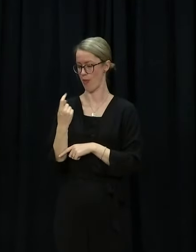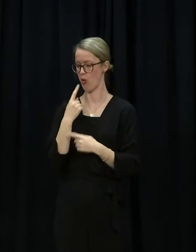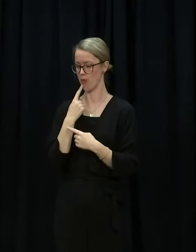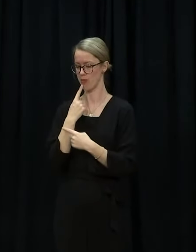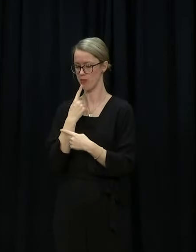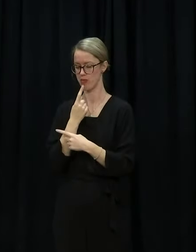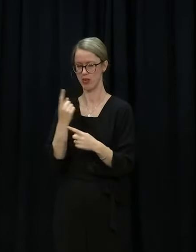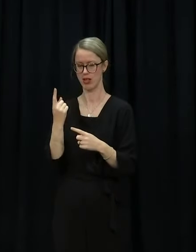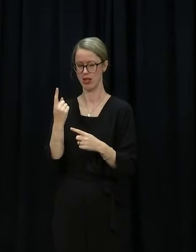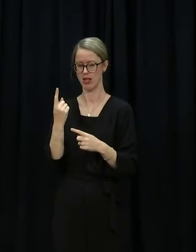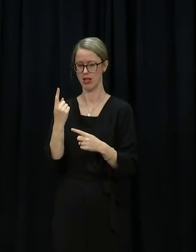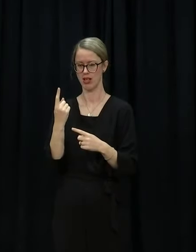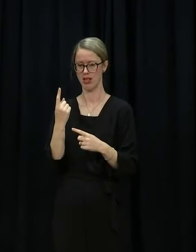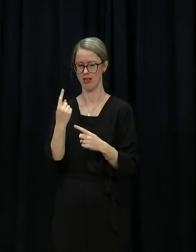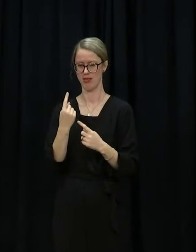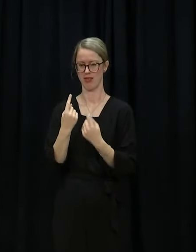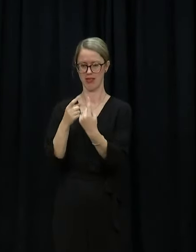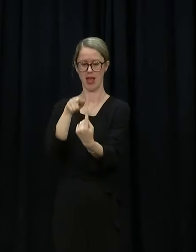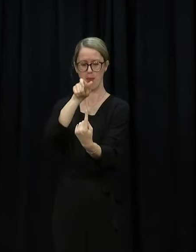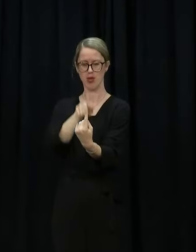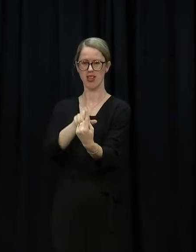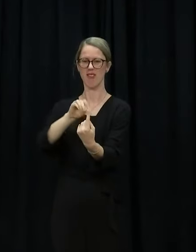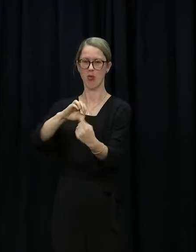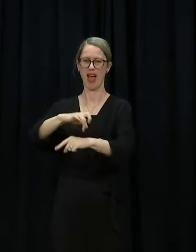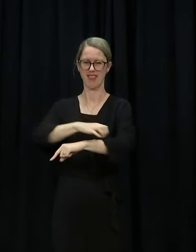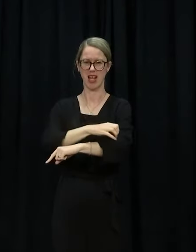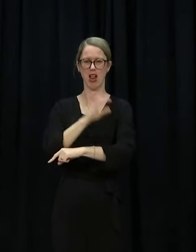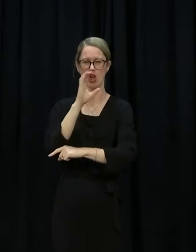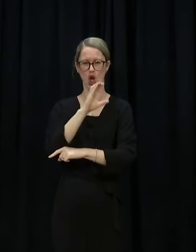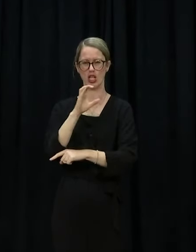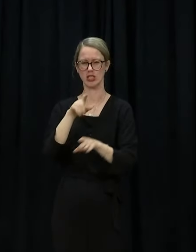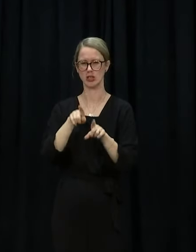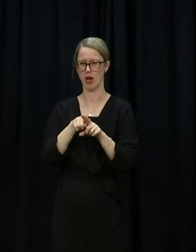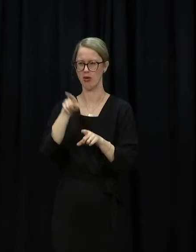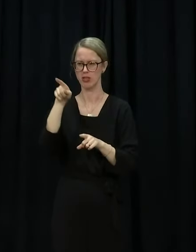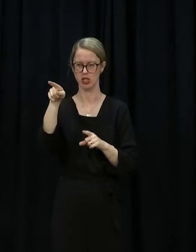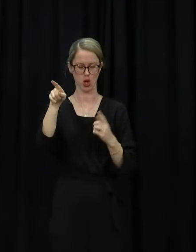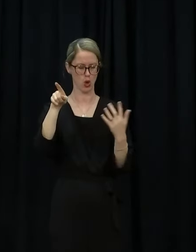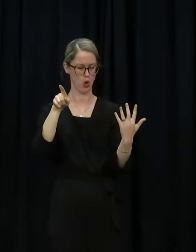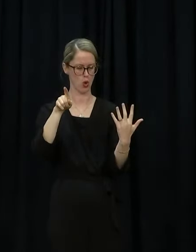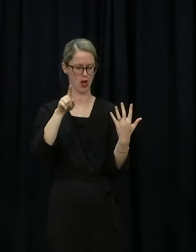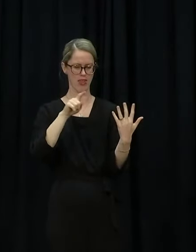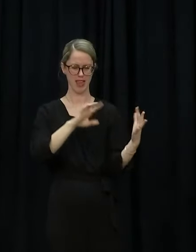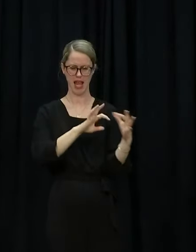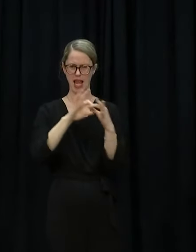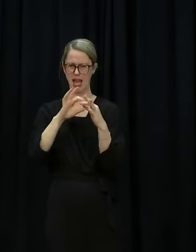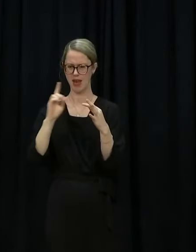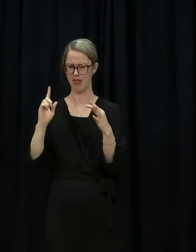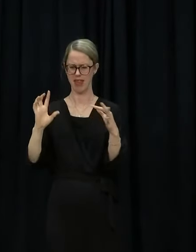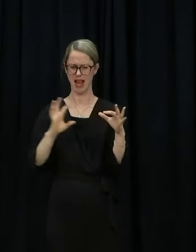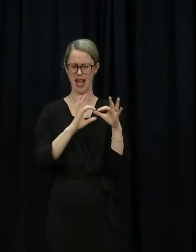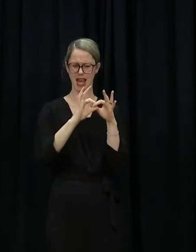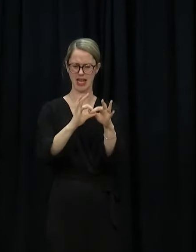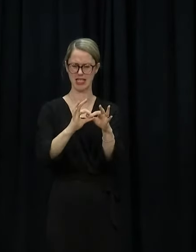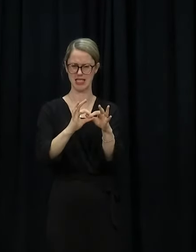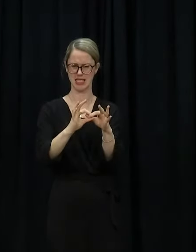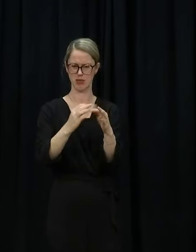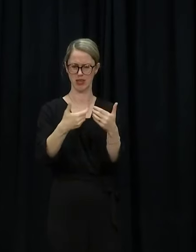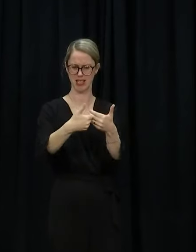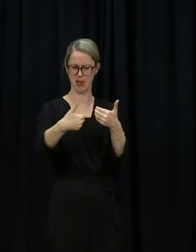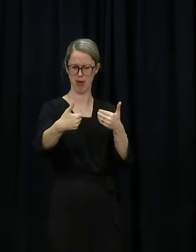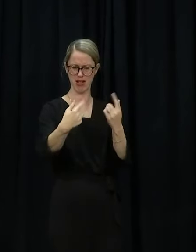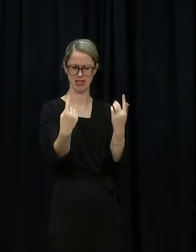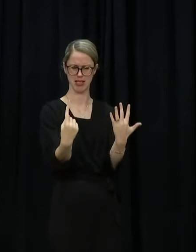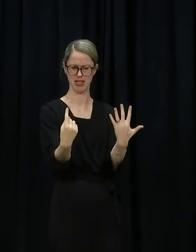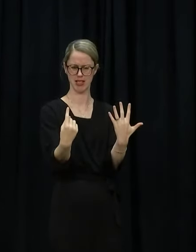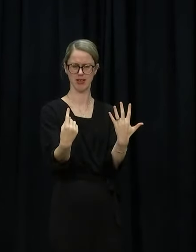already an Avondale College linked person as well. So are they linked are they linked to the family? Is Are that separate from the family. they're So we separate? had So